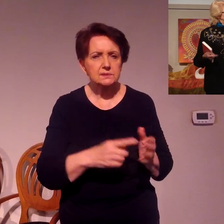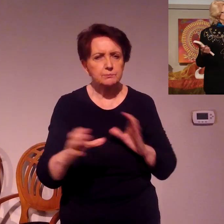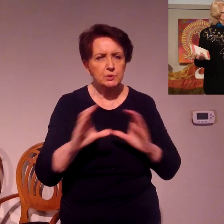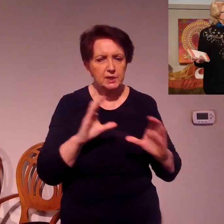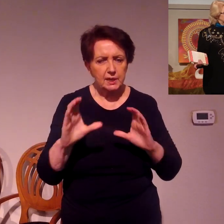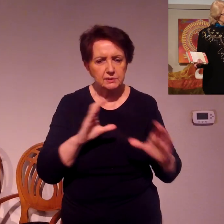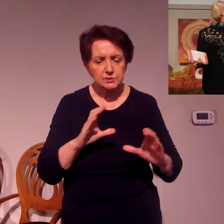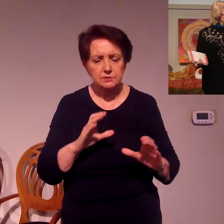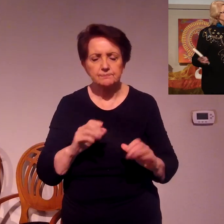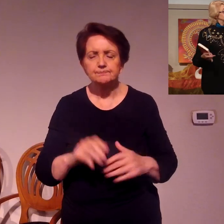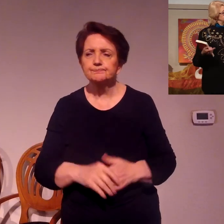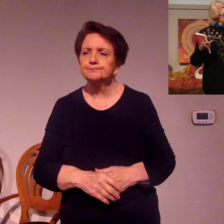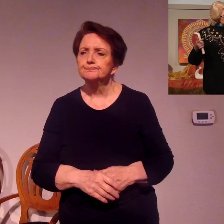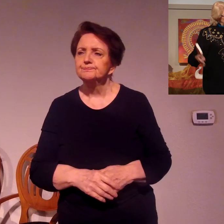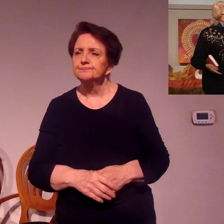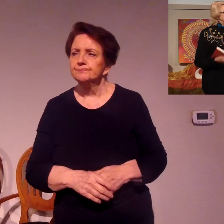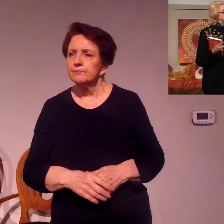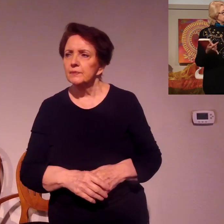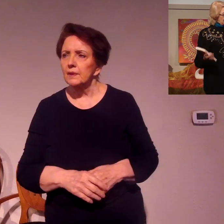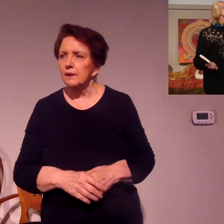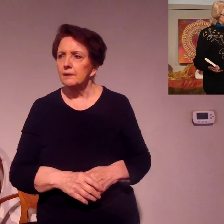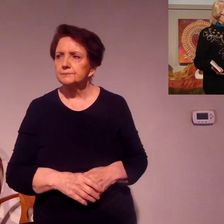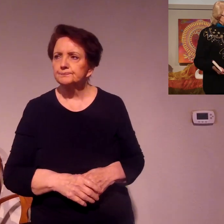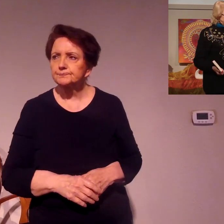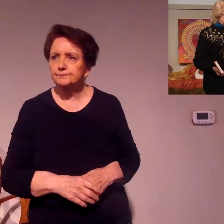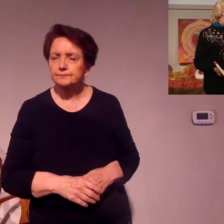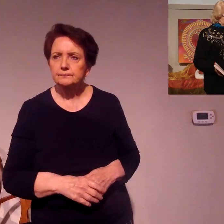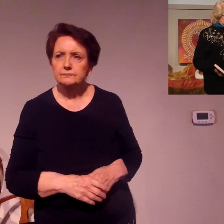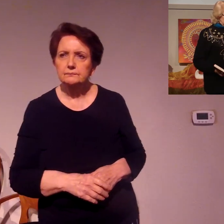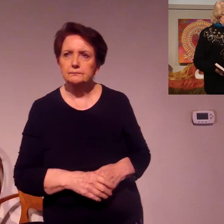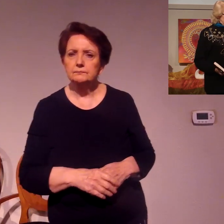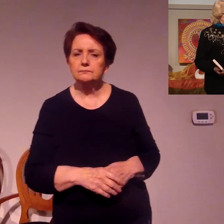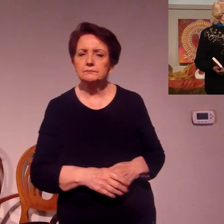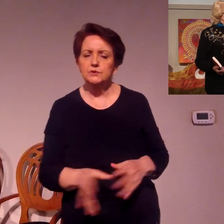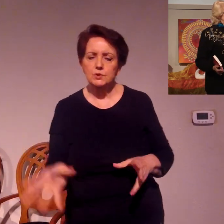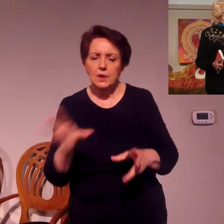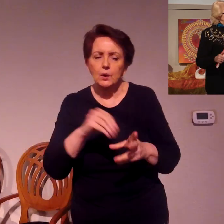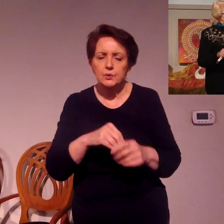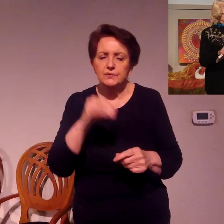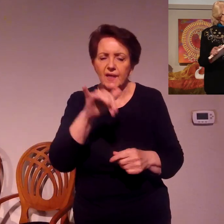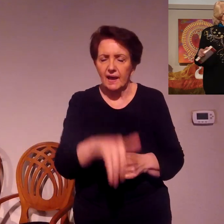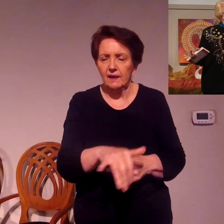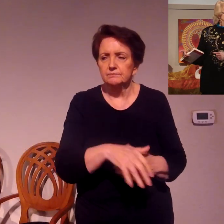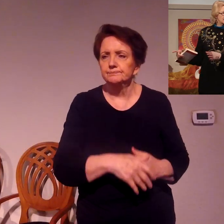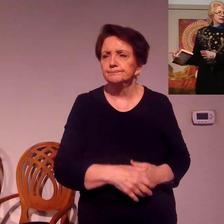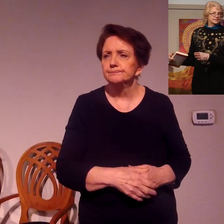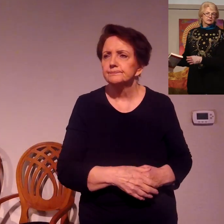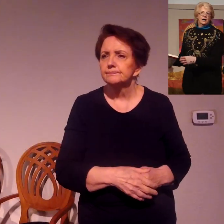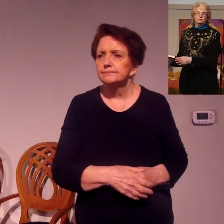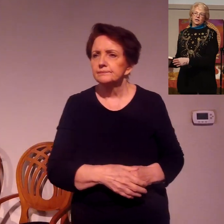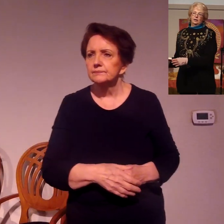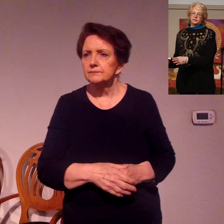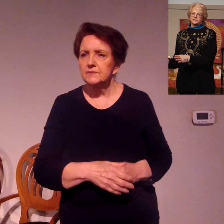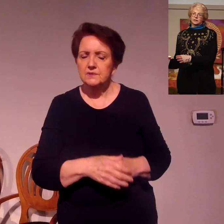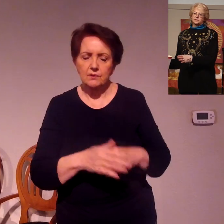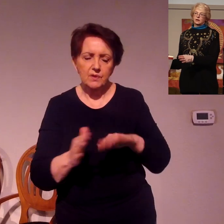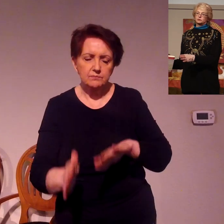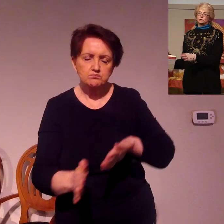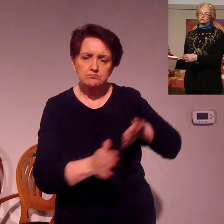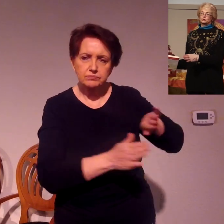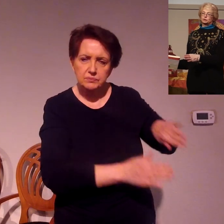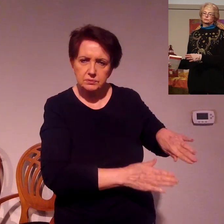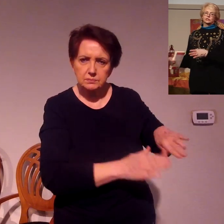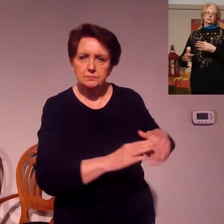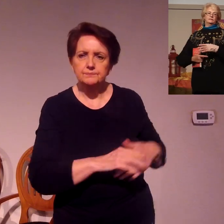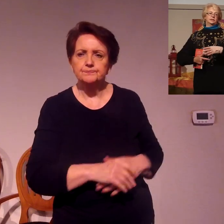in our Sunday talk next week to really bring that piece in. So I want to set that aside as a caveat, because sometimes